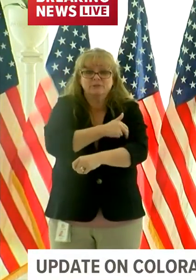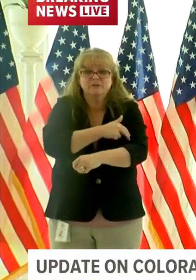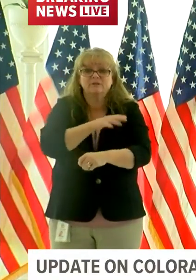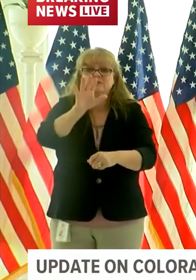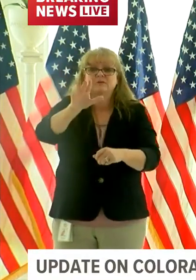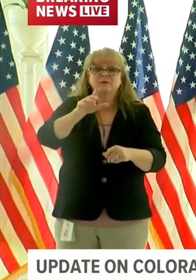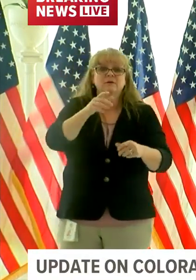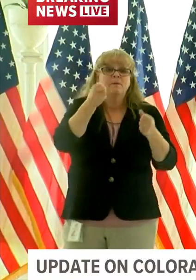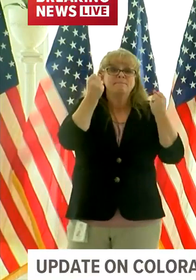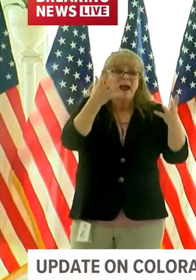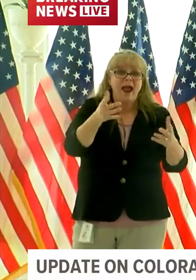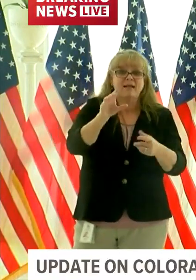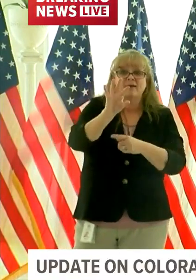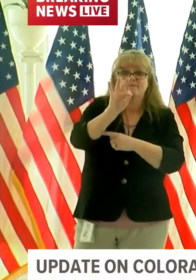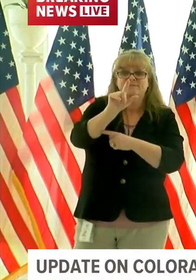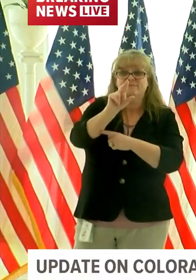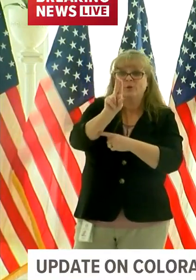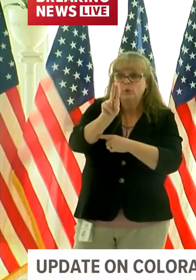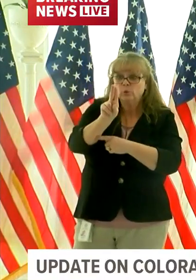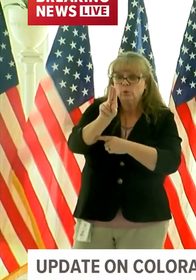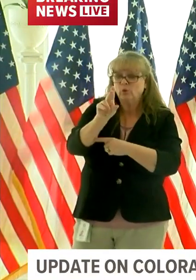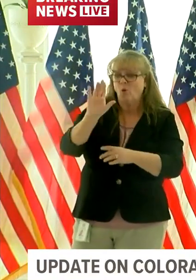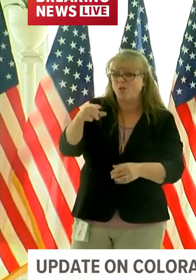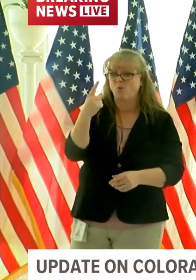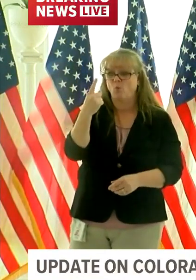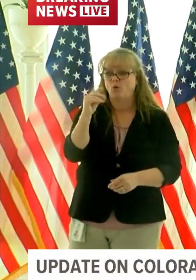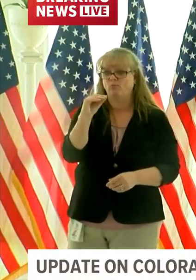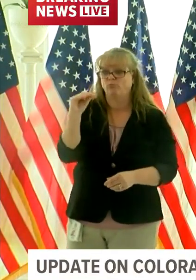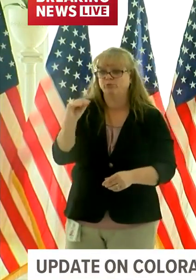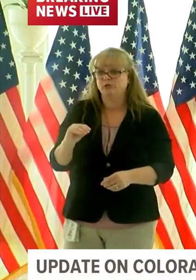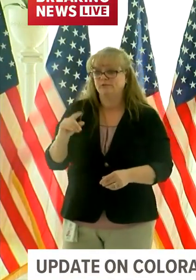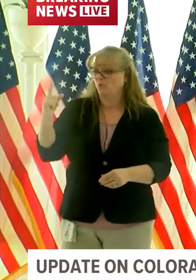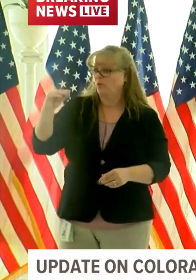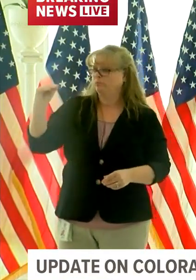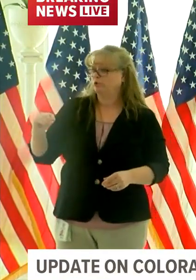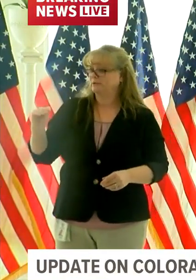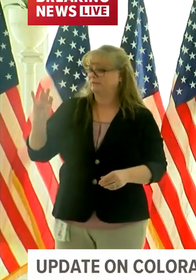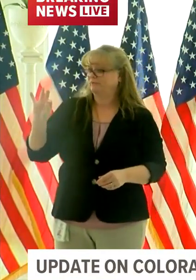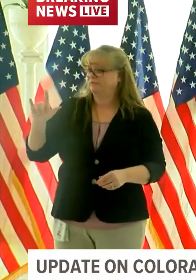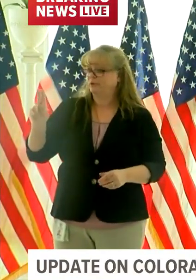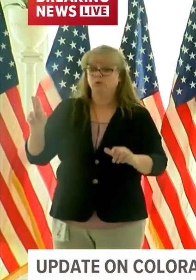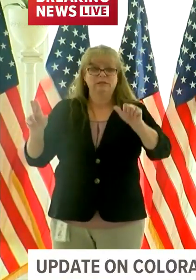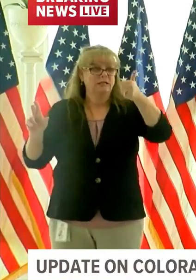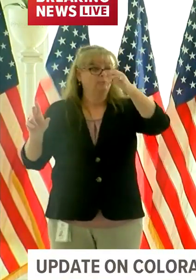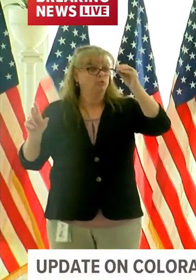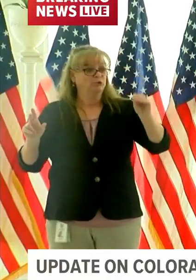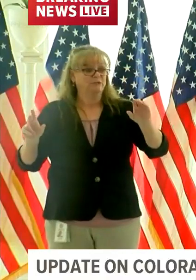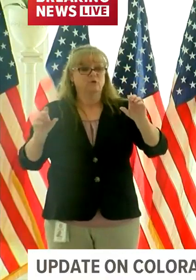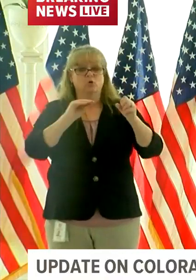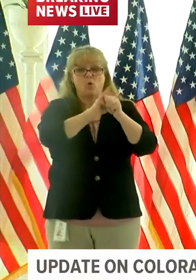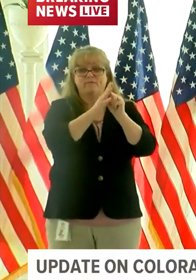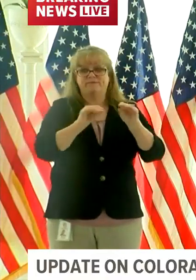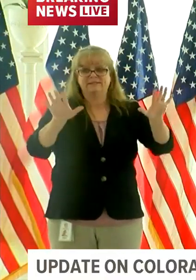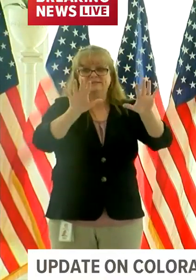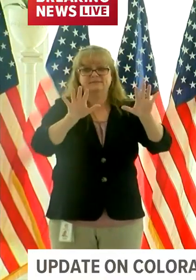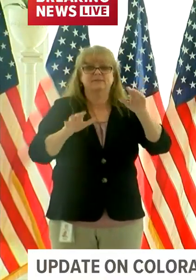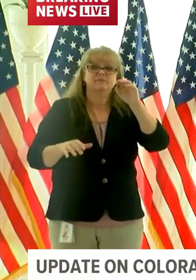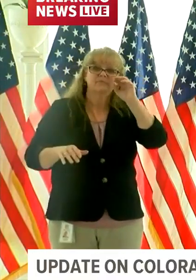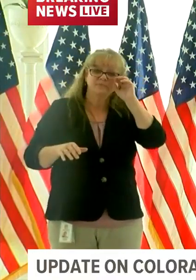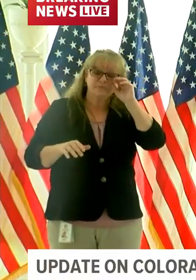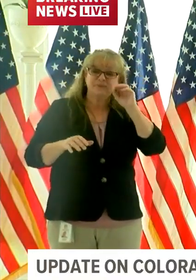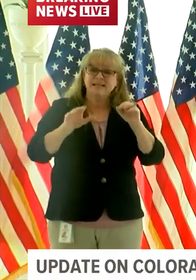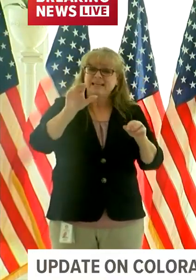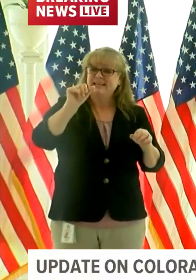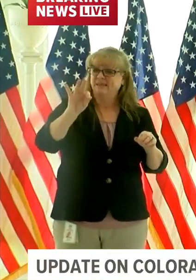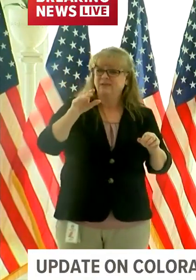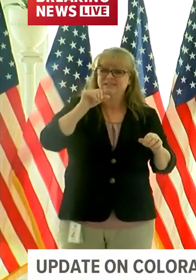you need medical care, isolate yourself, stay at home. And yes, the testing will increase, and it has increased, and it